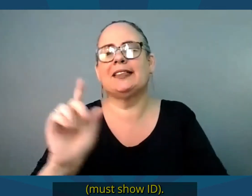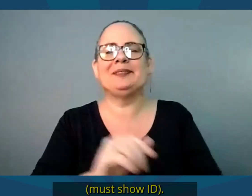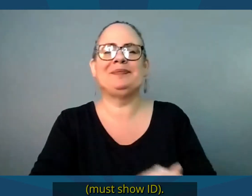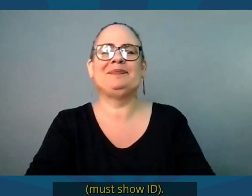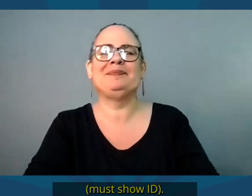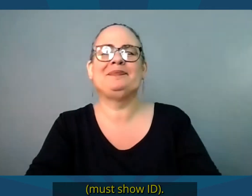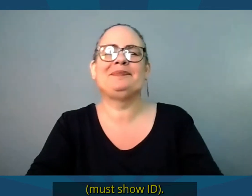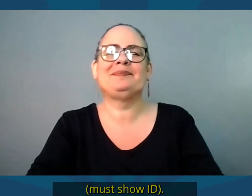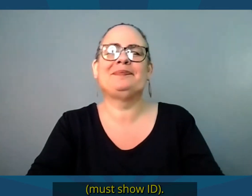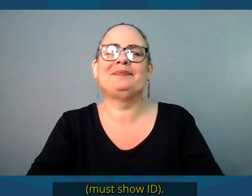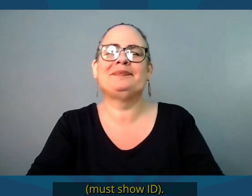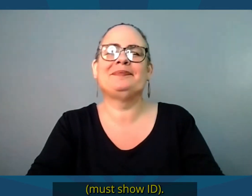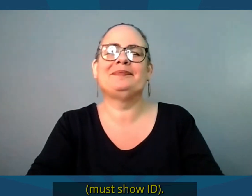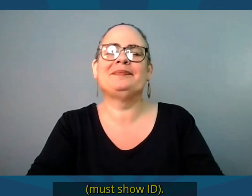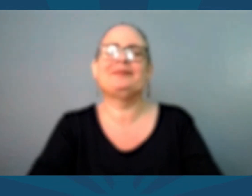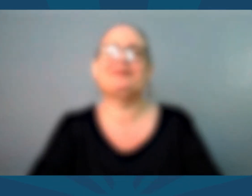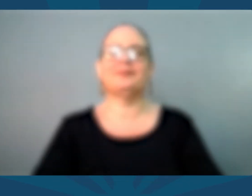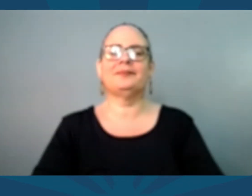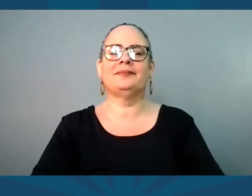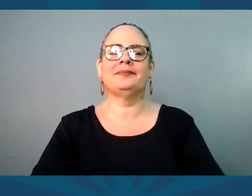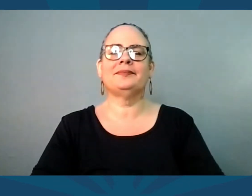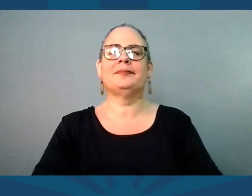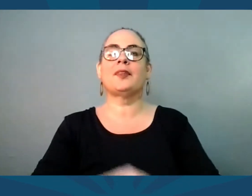Must show ID.